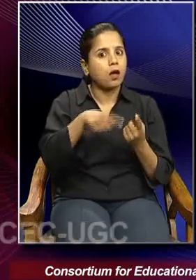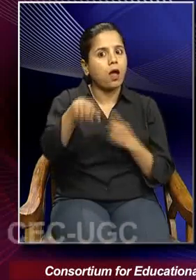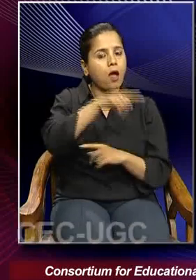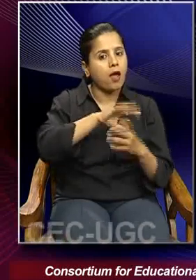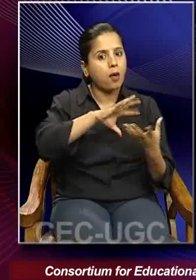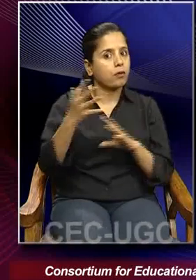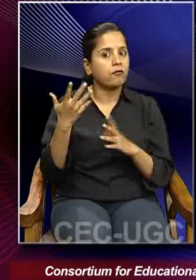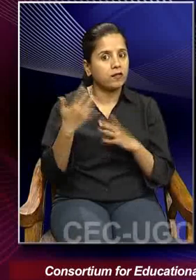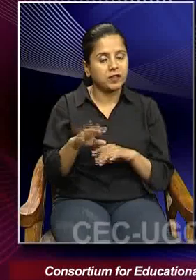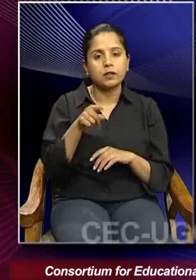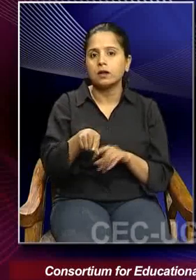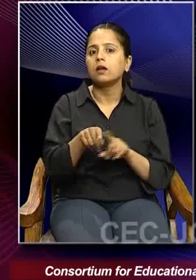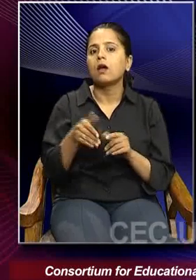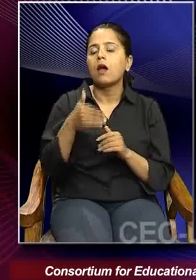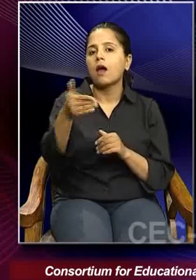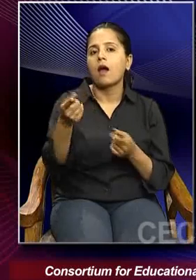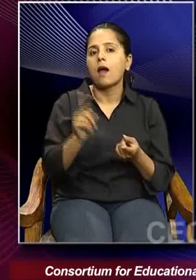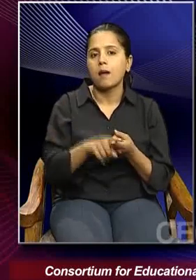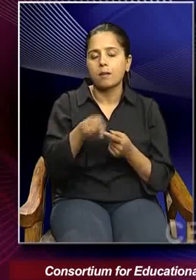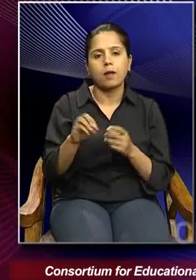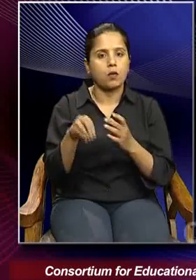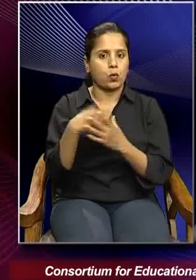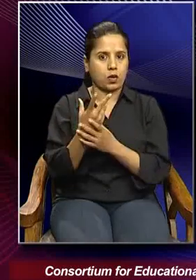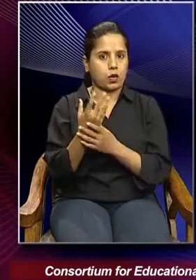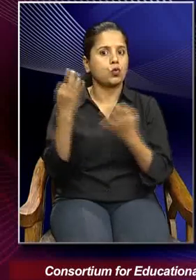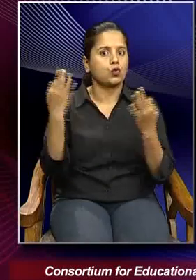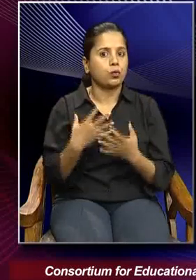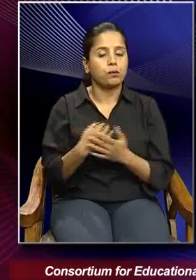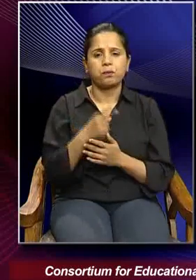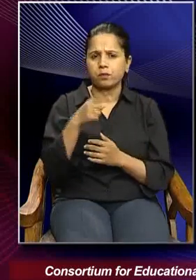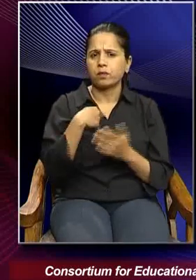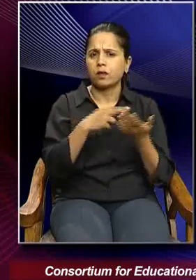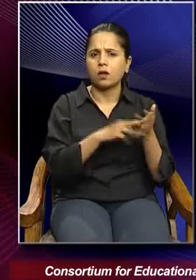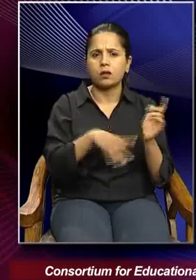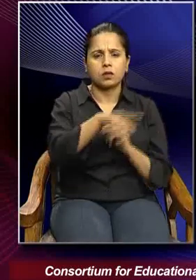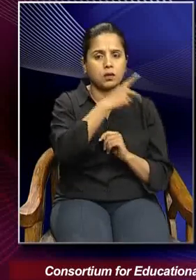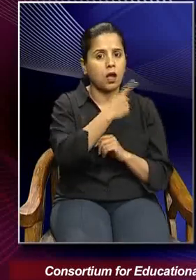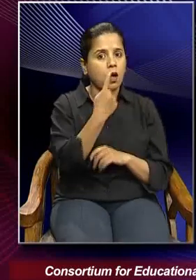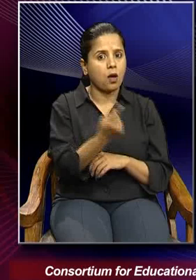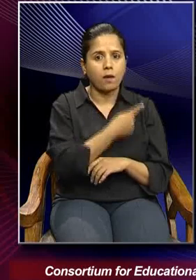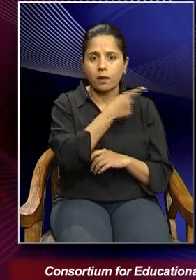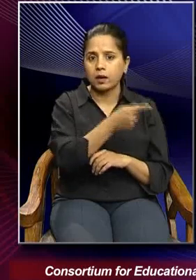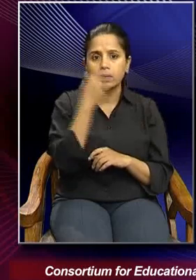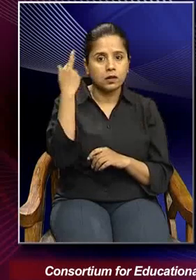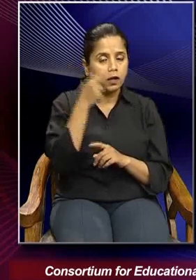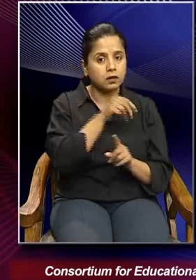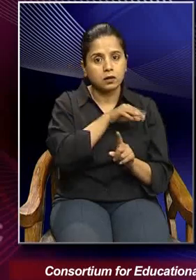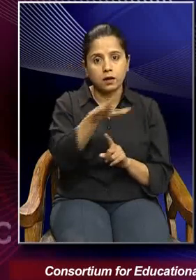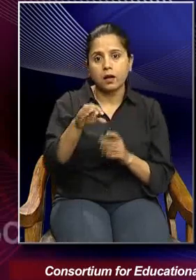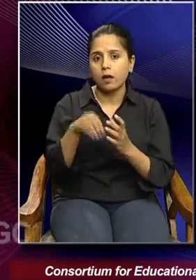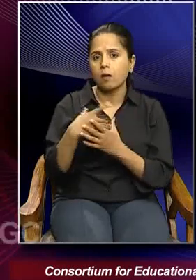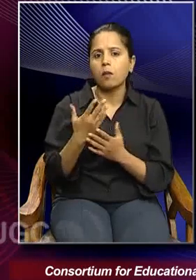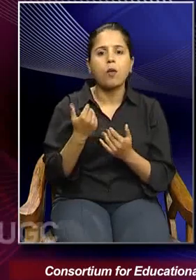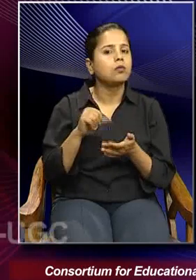evolution. But we also saw that Prakriti alone cannot be the cause of evolution,